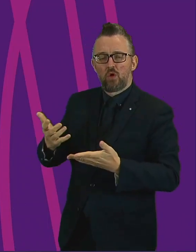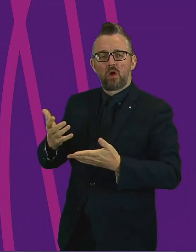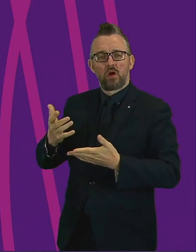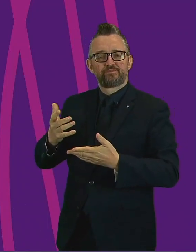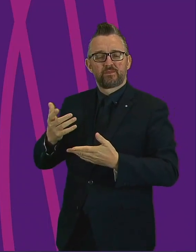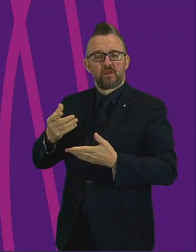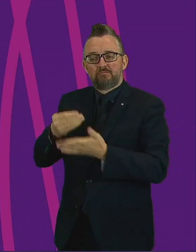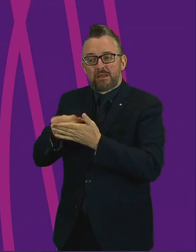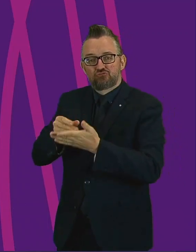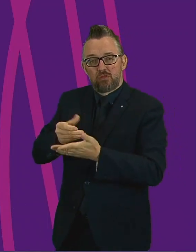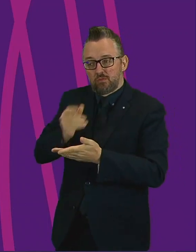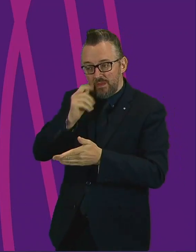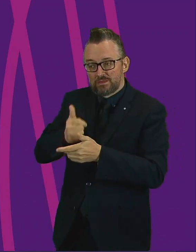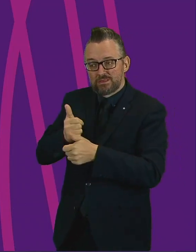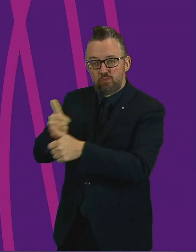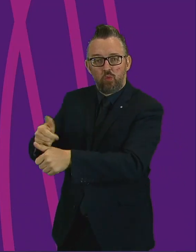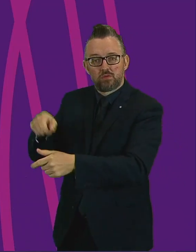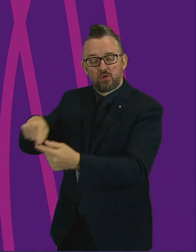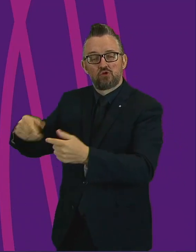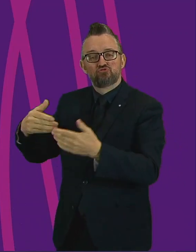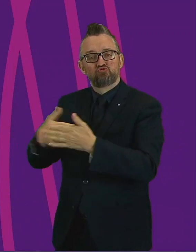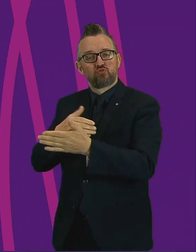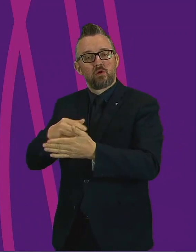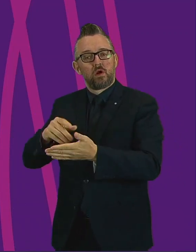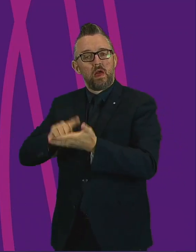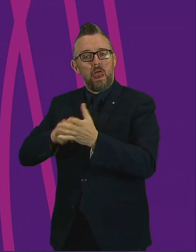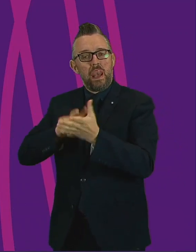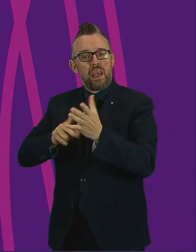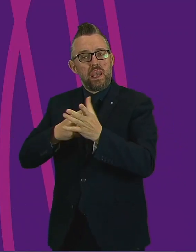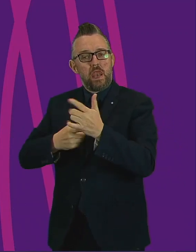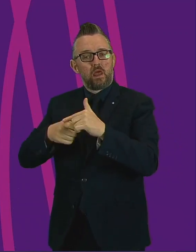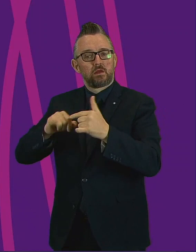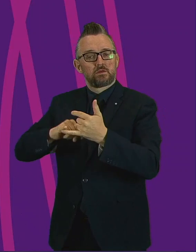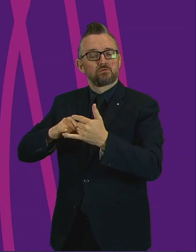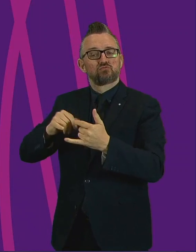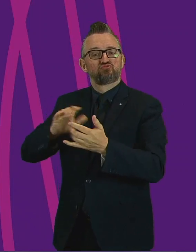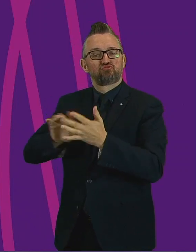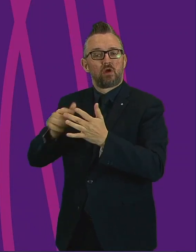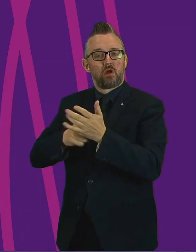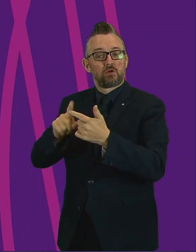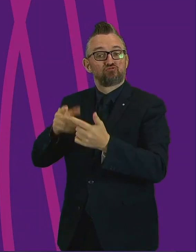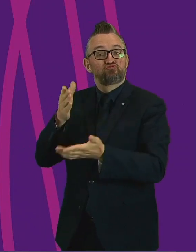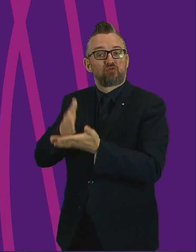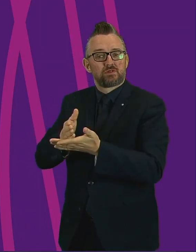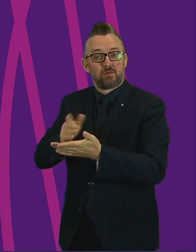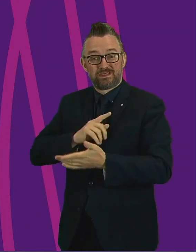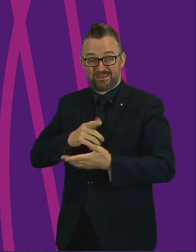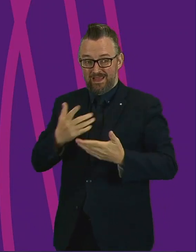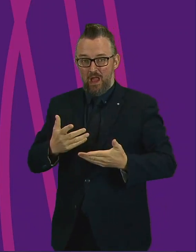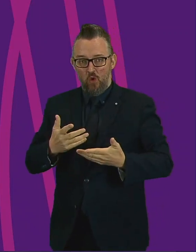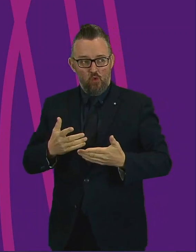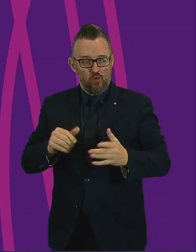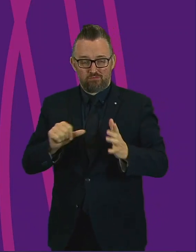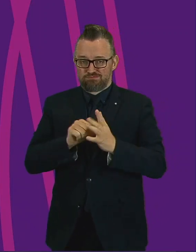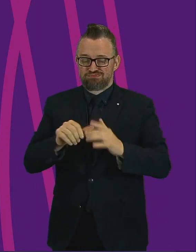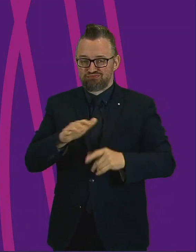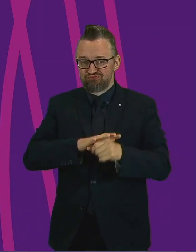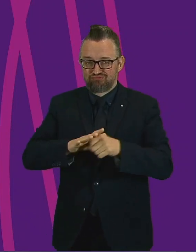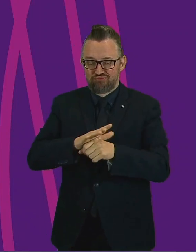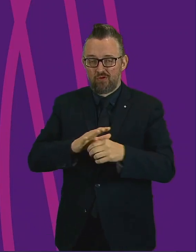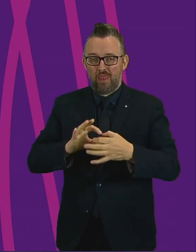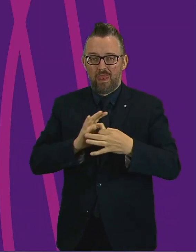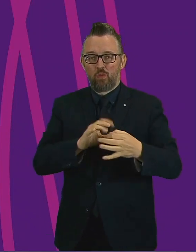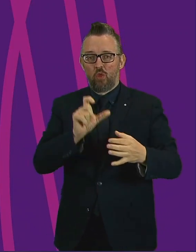is offering to the New Lanark Trust in light of the reported precarious financial situation it is in, compounded by the